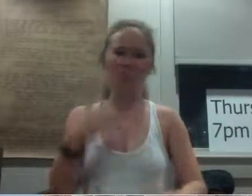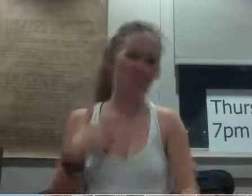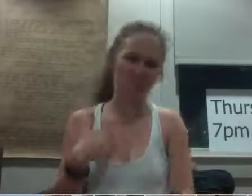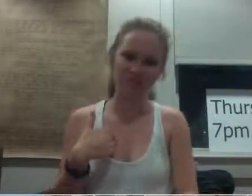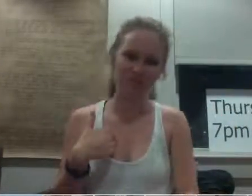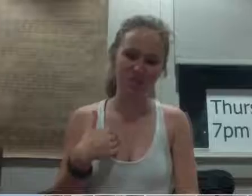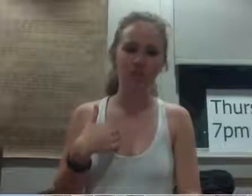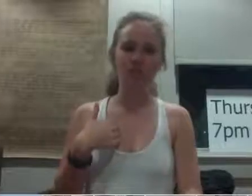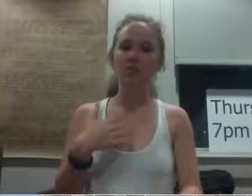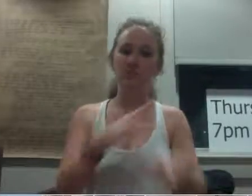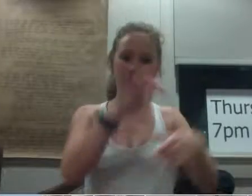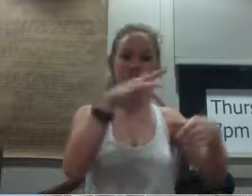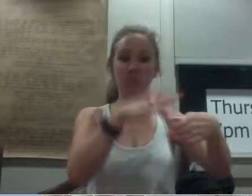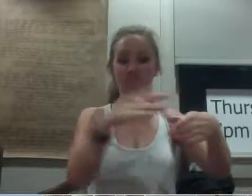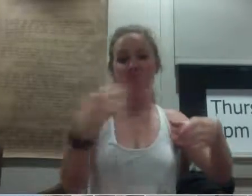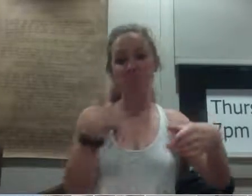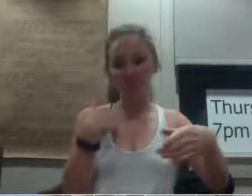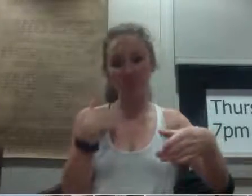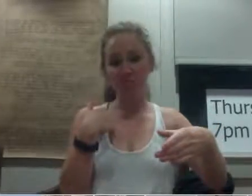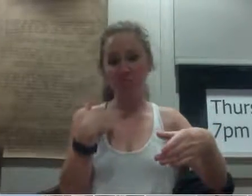They don't have any very complex organelles.